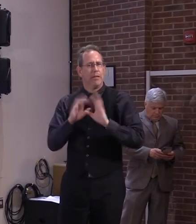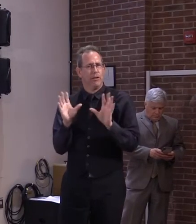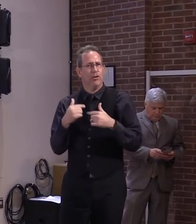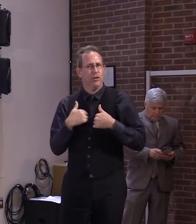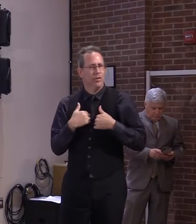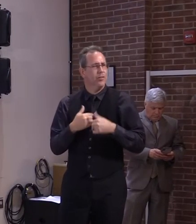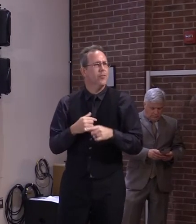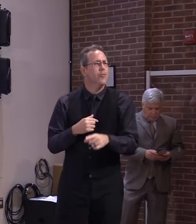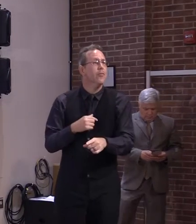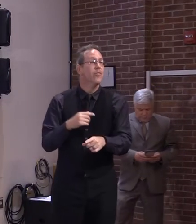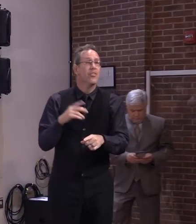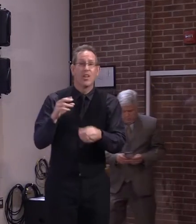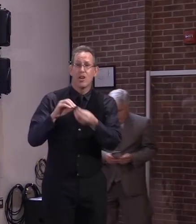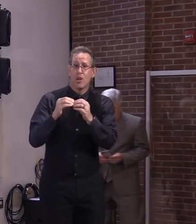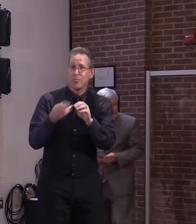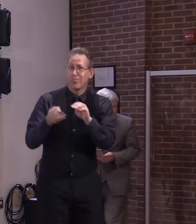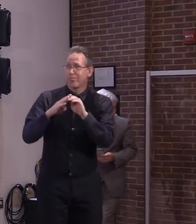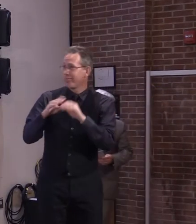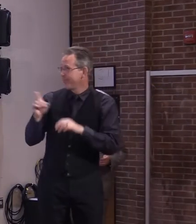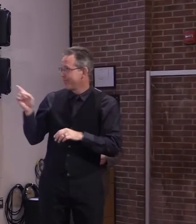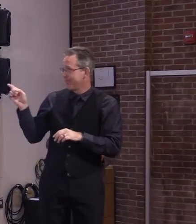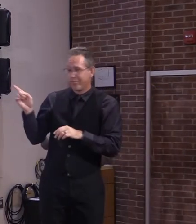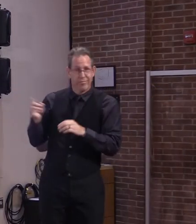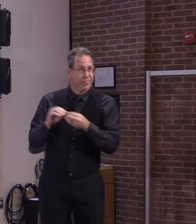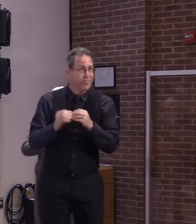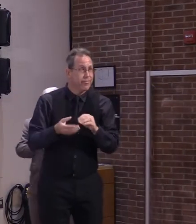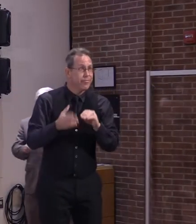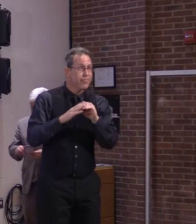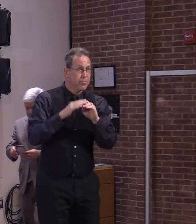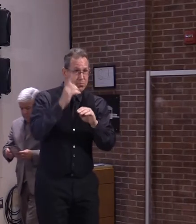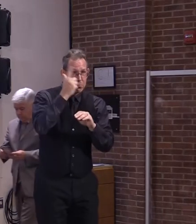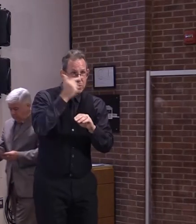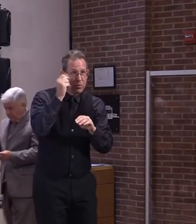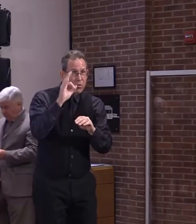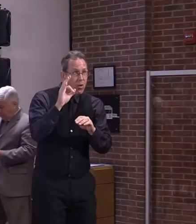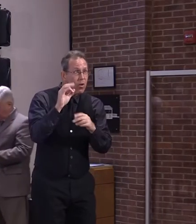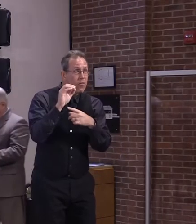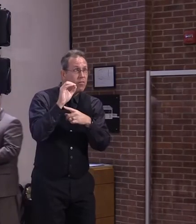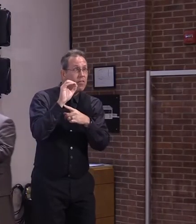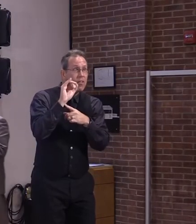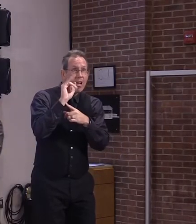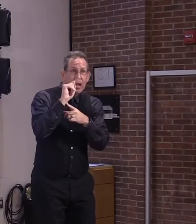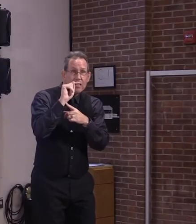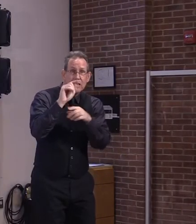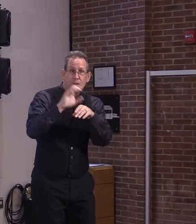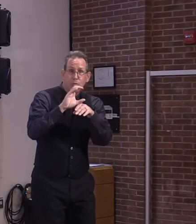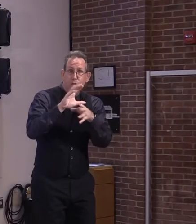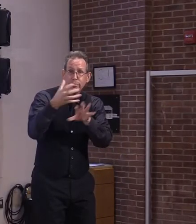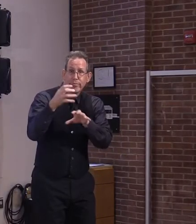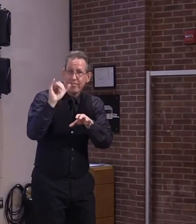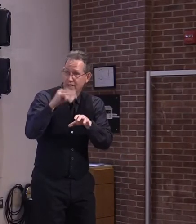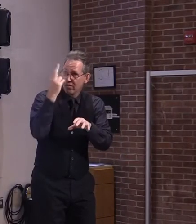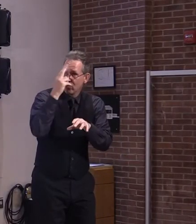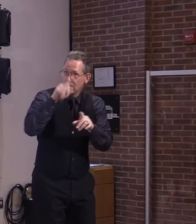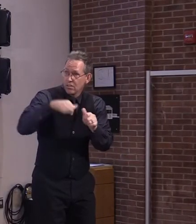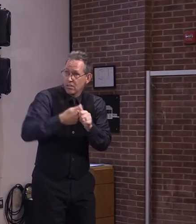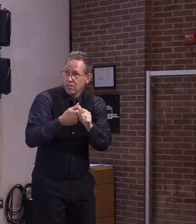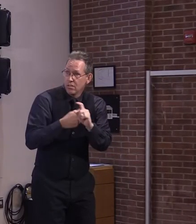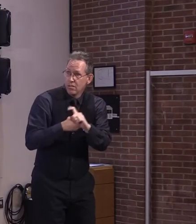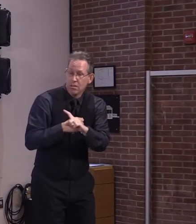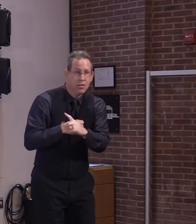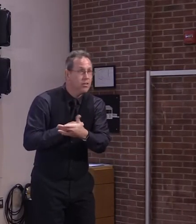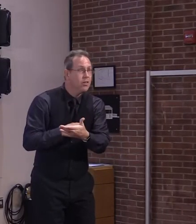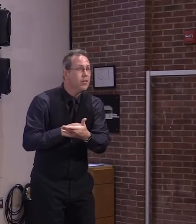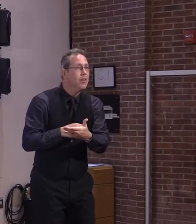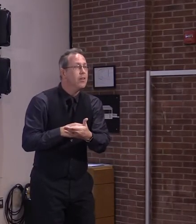we're seeing, if it's because of the data glitch. The glitch. Similar issues. Yeah, I don't believe the data